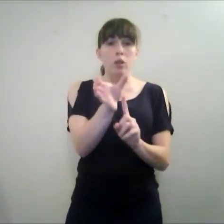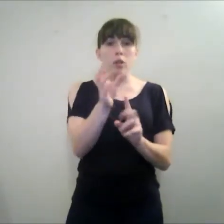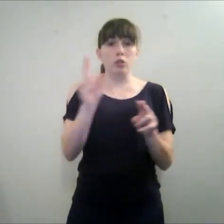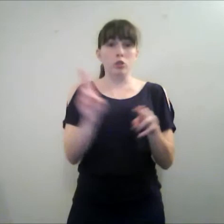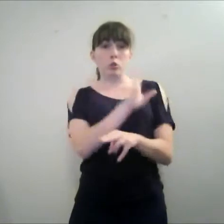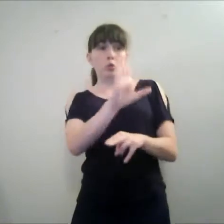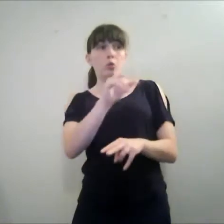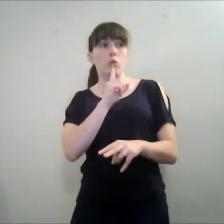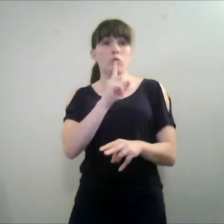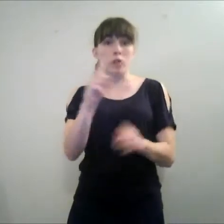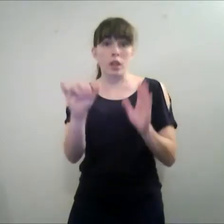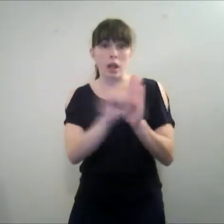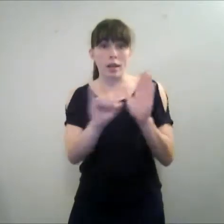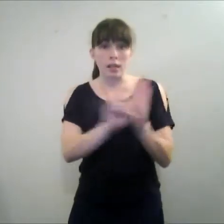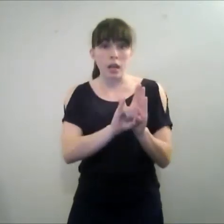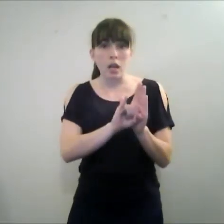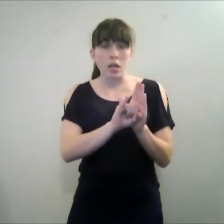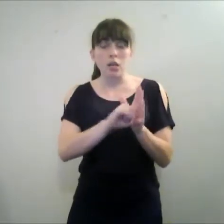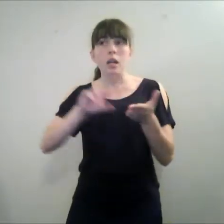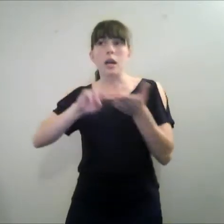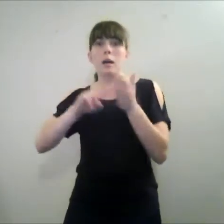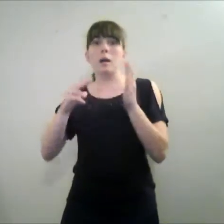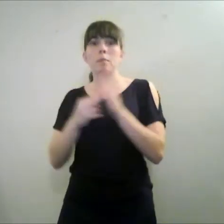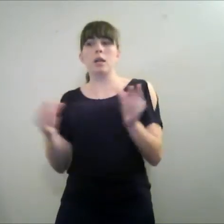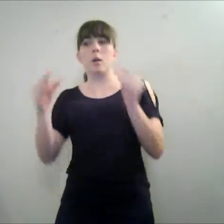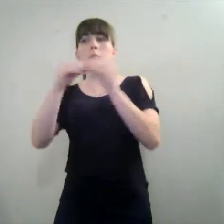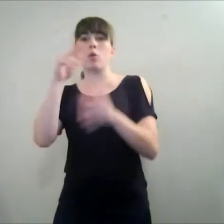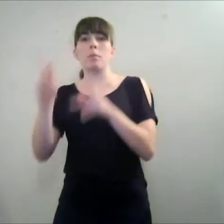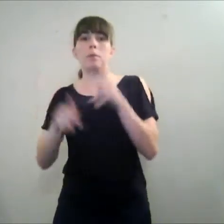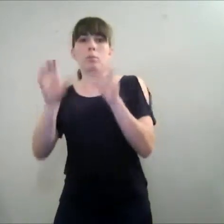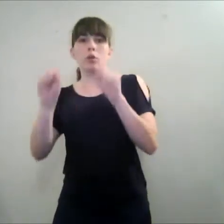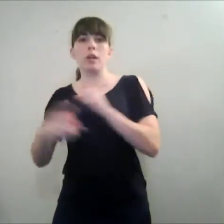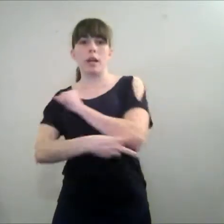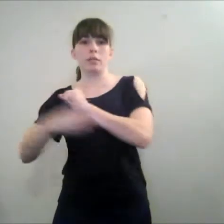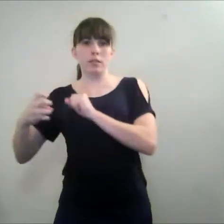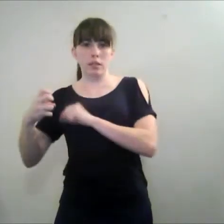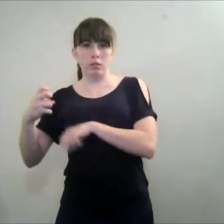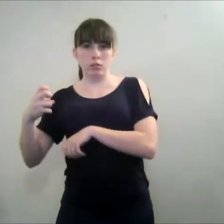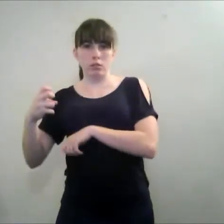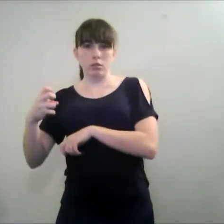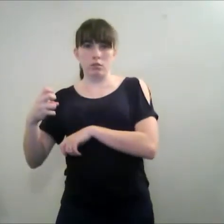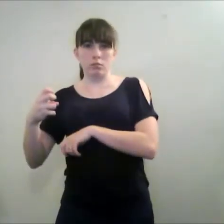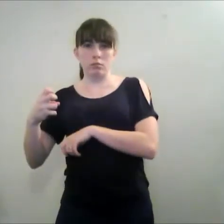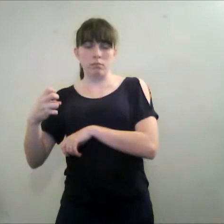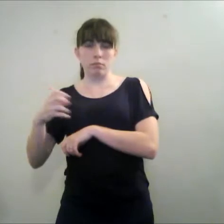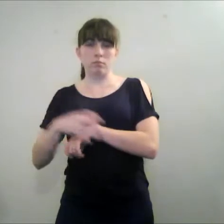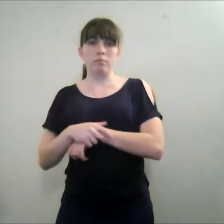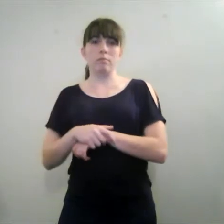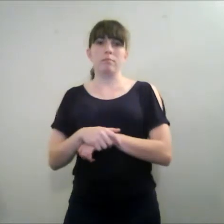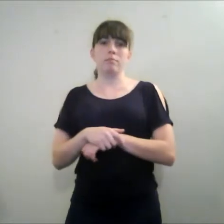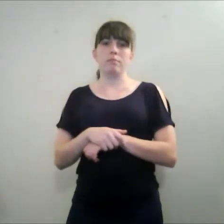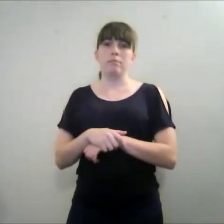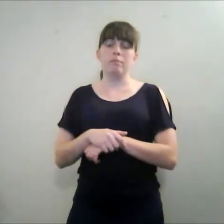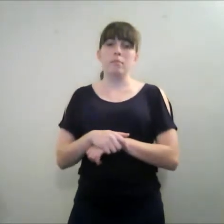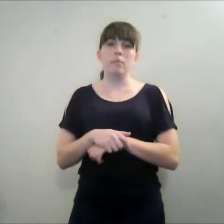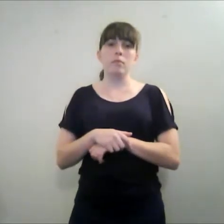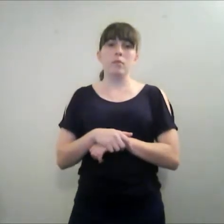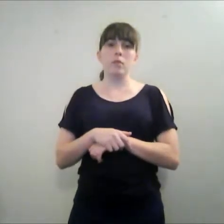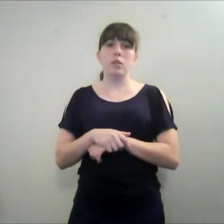stolen and subverted. The goal is to stop people from using identity in transactions which don't need identity, which is actually almost all